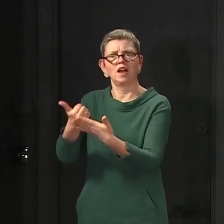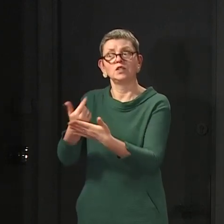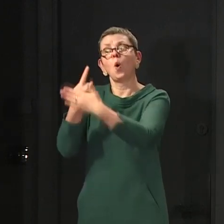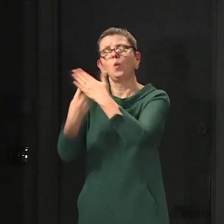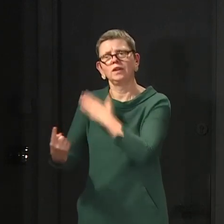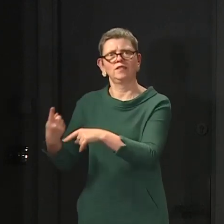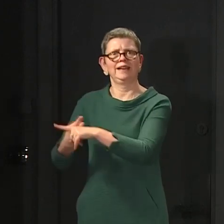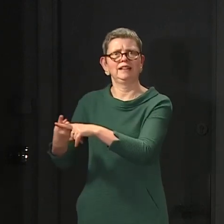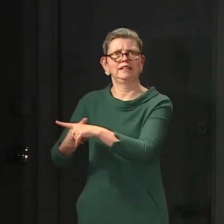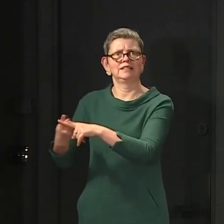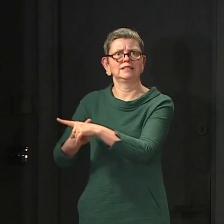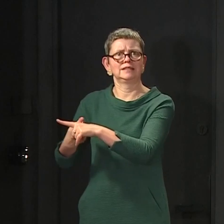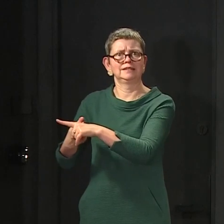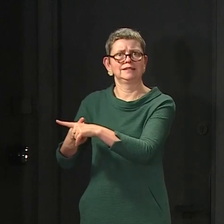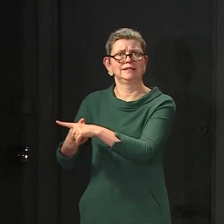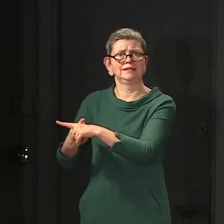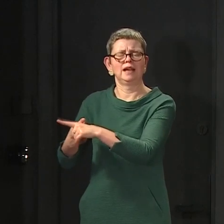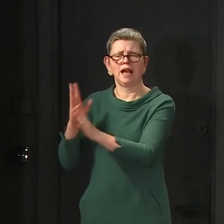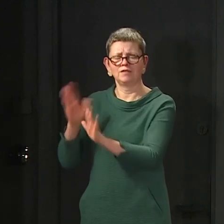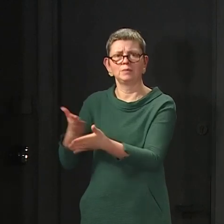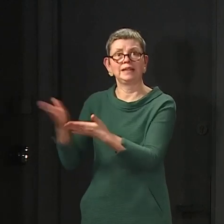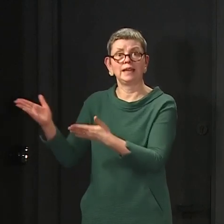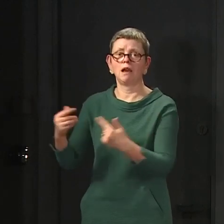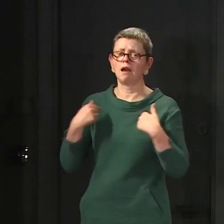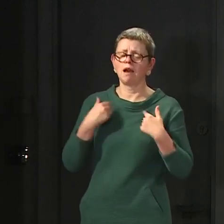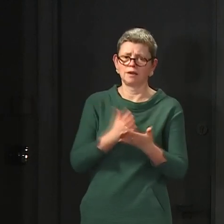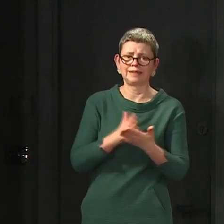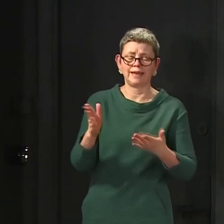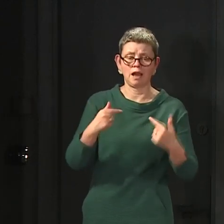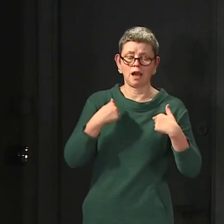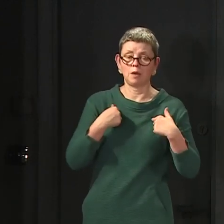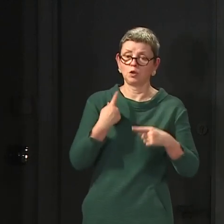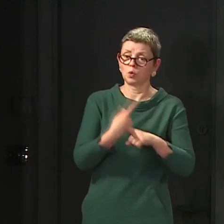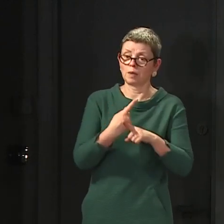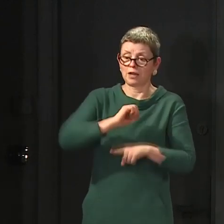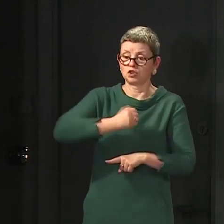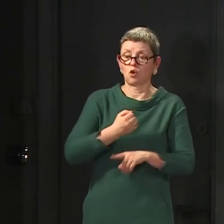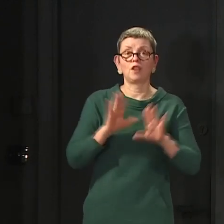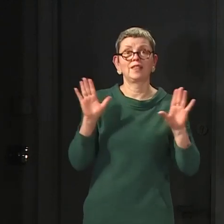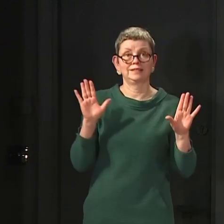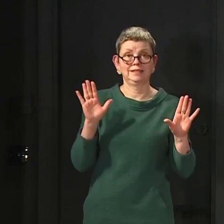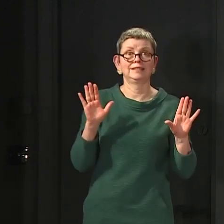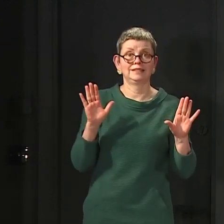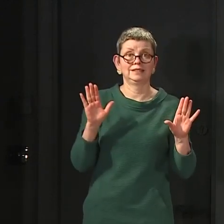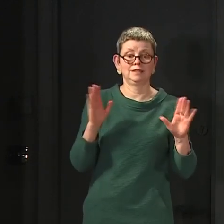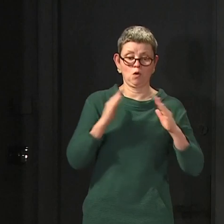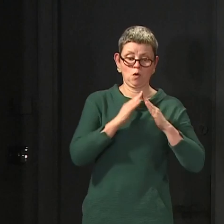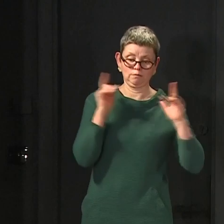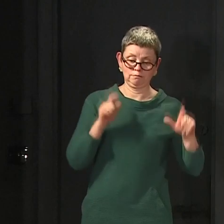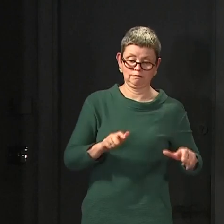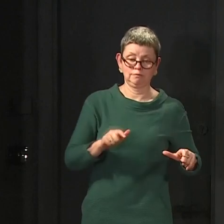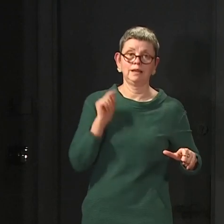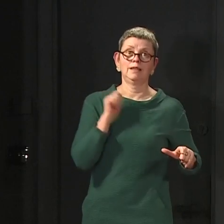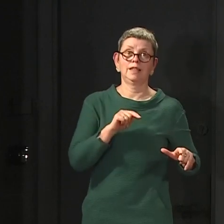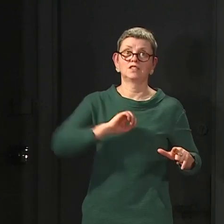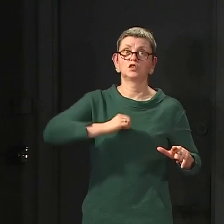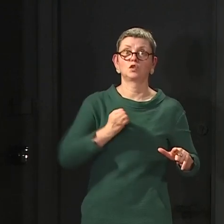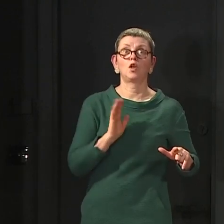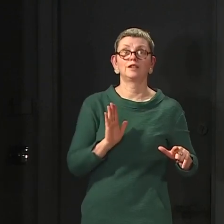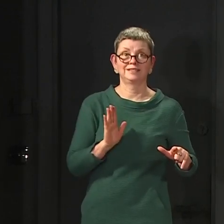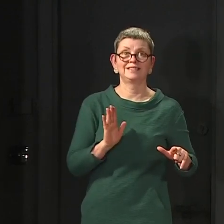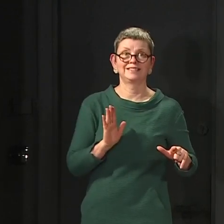I am being very clear, I am only speaking for Scotland when I say the advice is absolutely stay at home. And I think we all